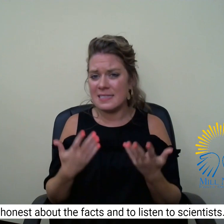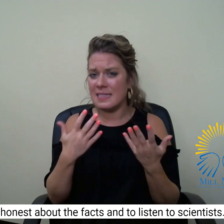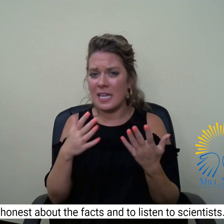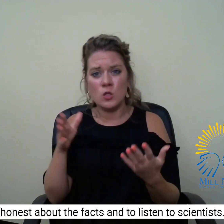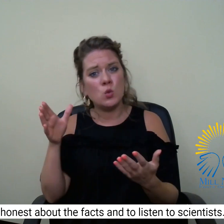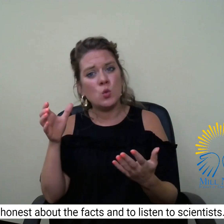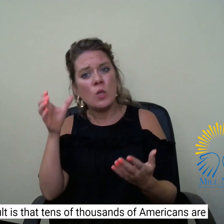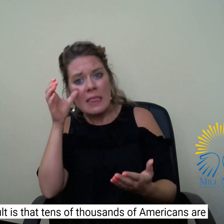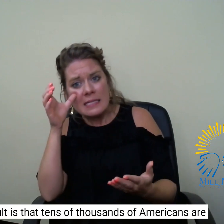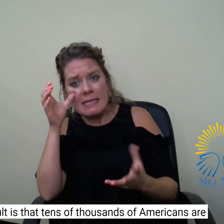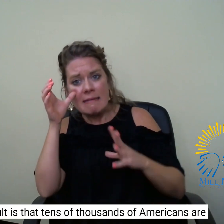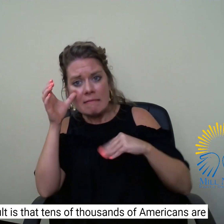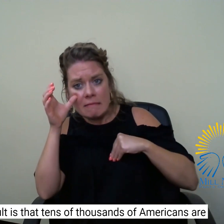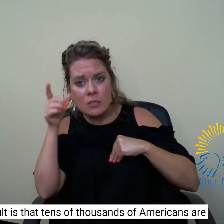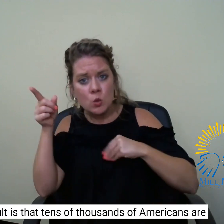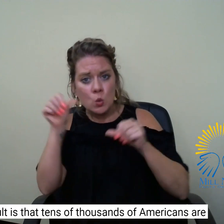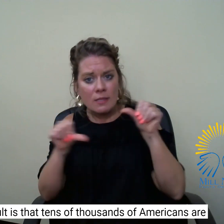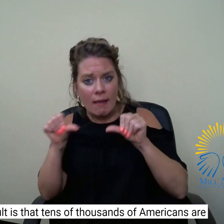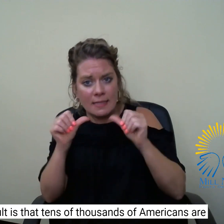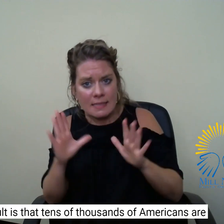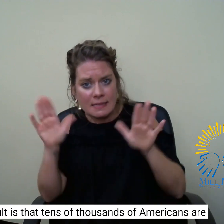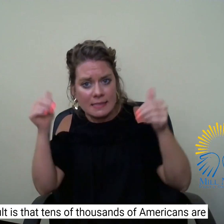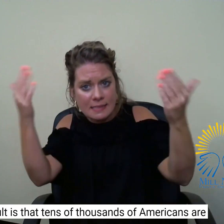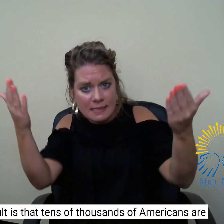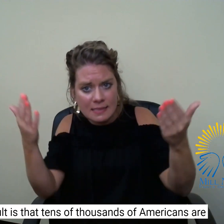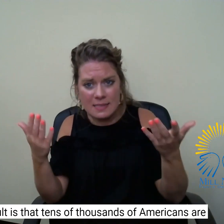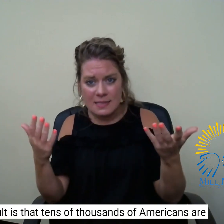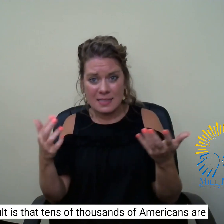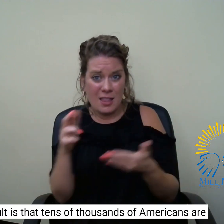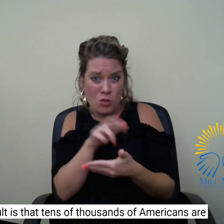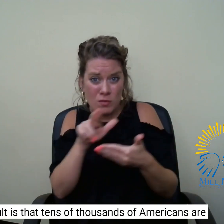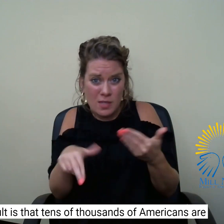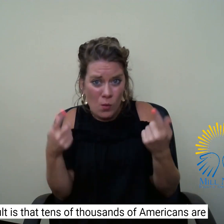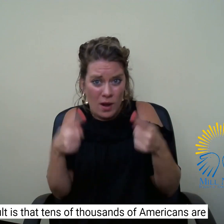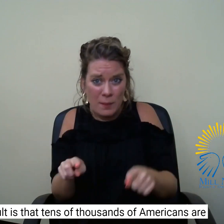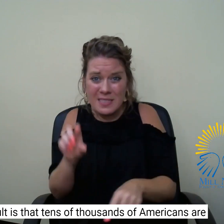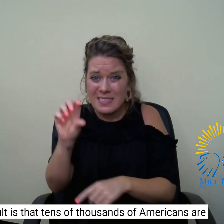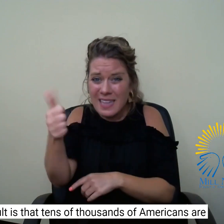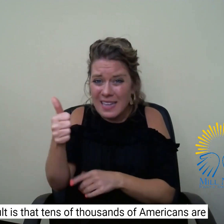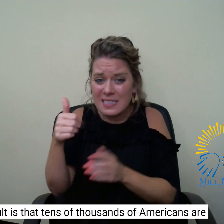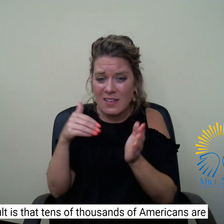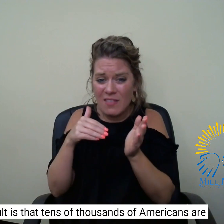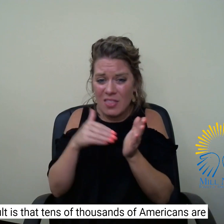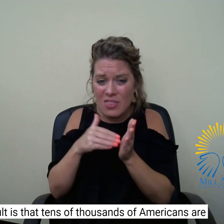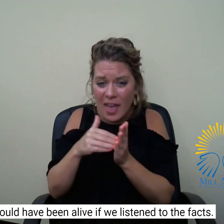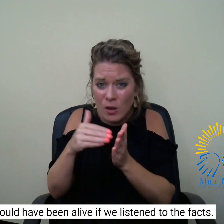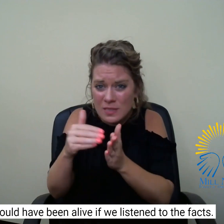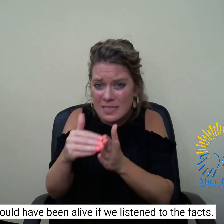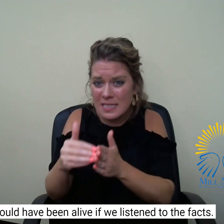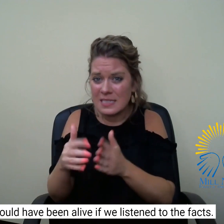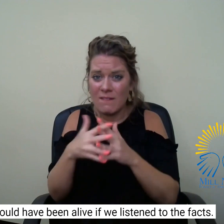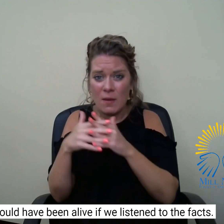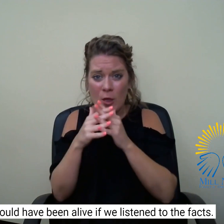scientists. And the net result is that tens of thousands of Americans are dead